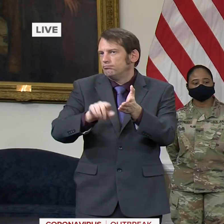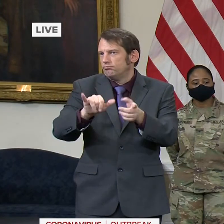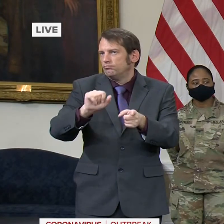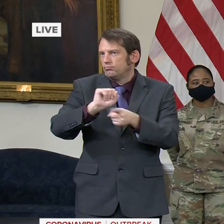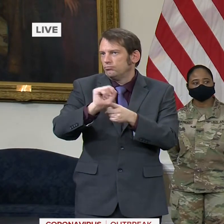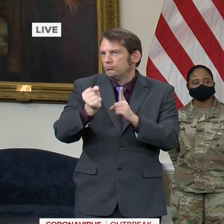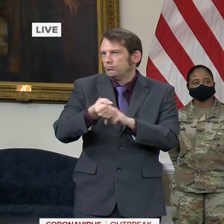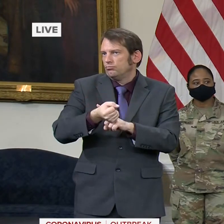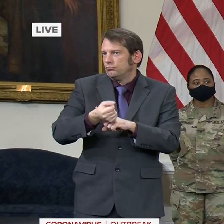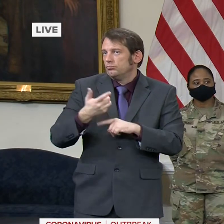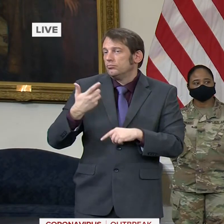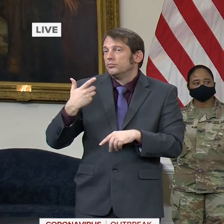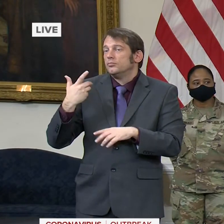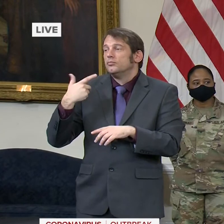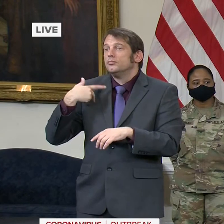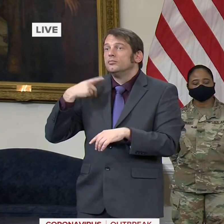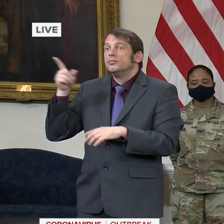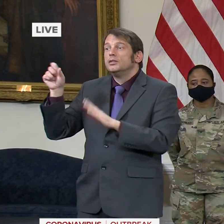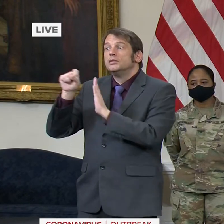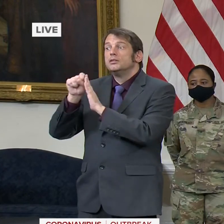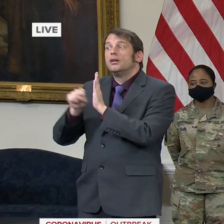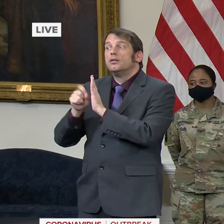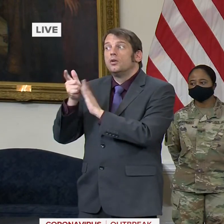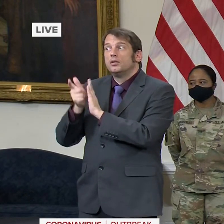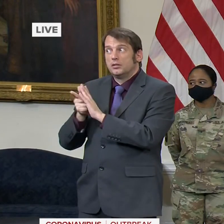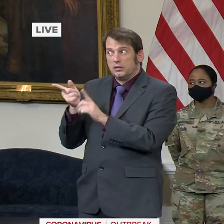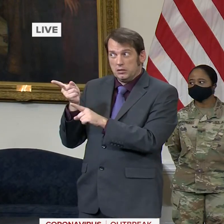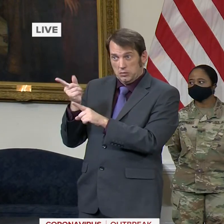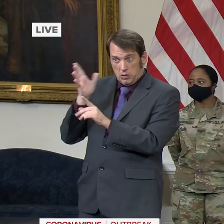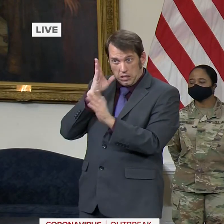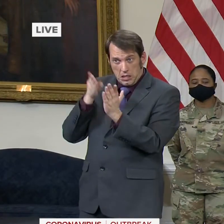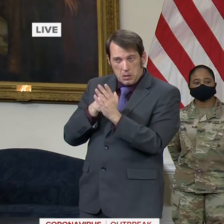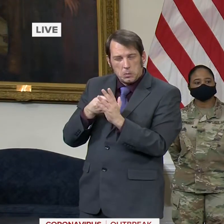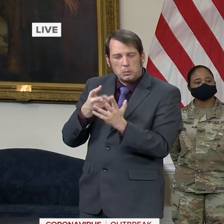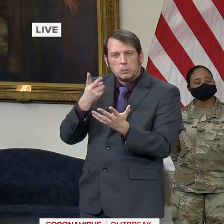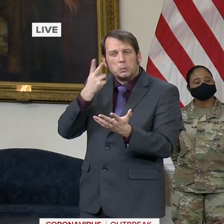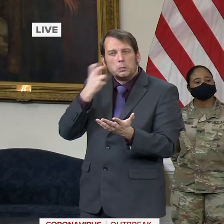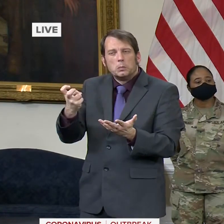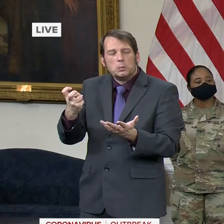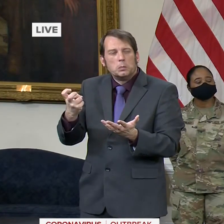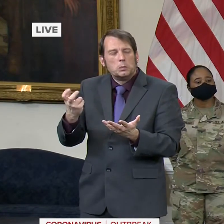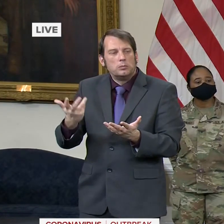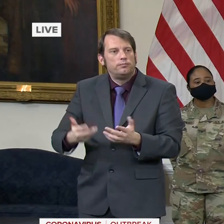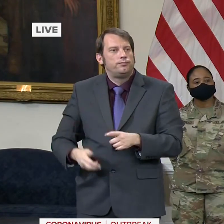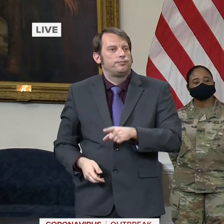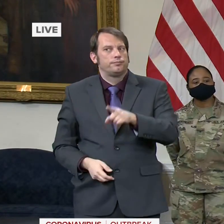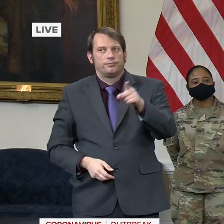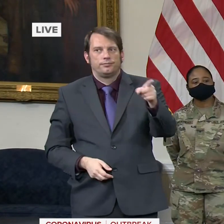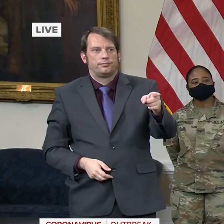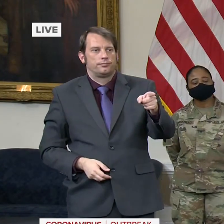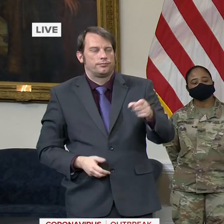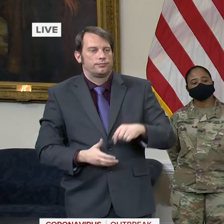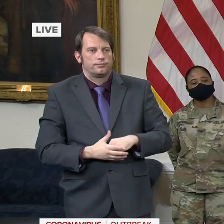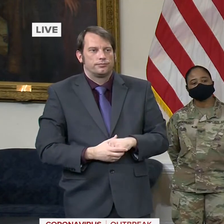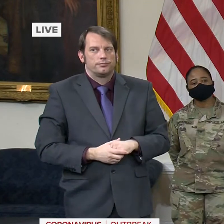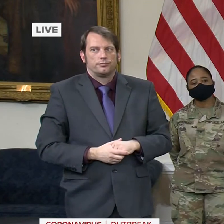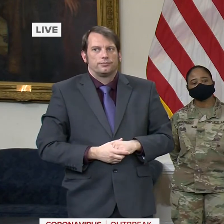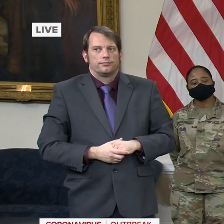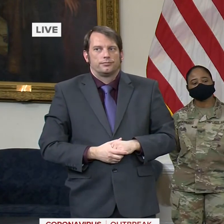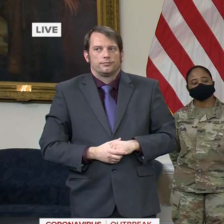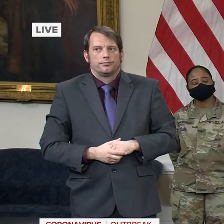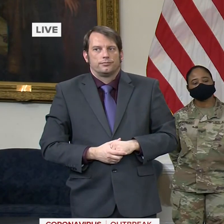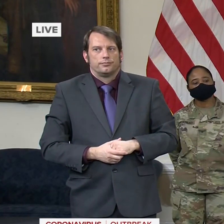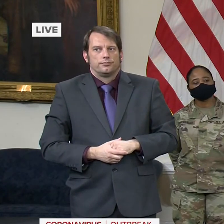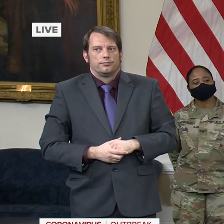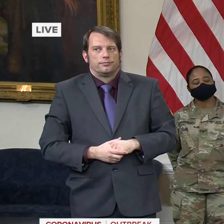attorney prosecuting the state's attorney. Last question, Brent. So you said earlier that these Maryland